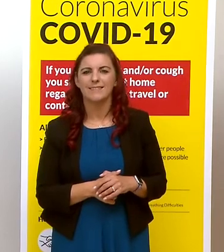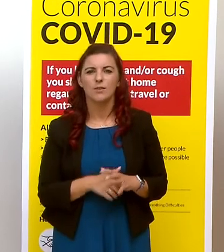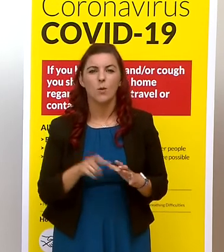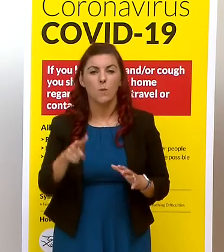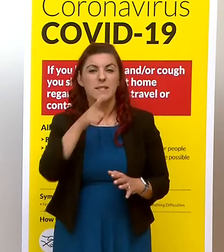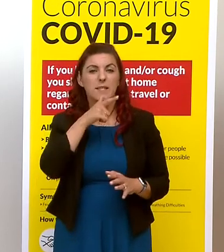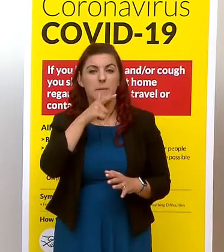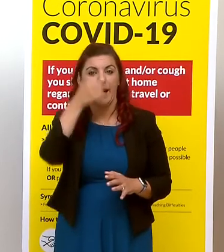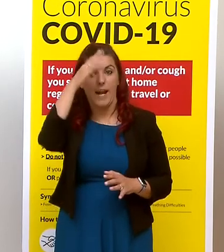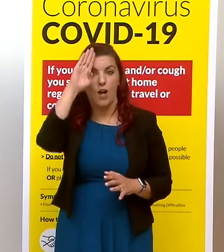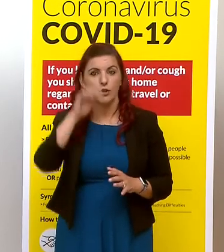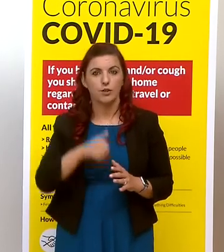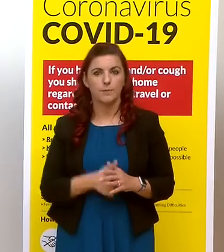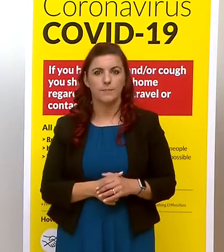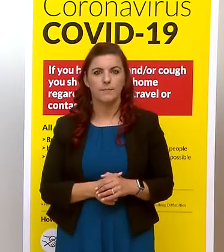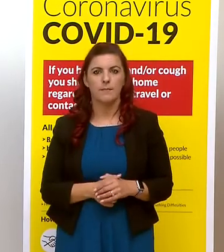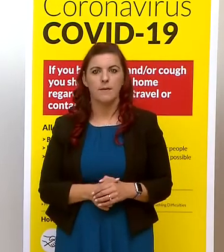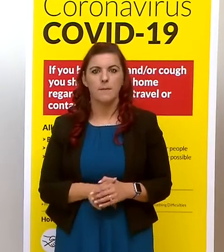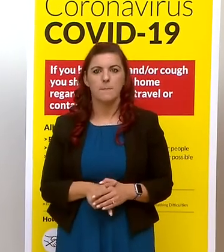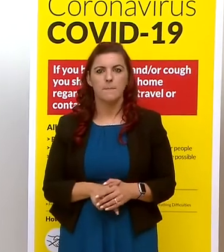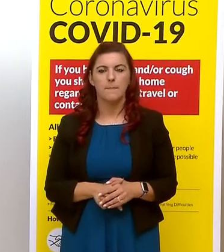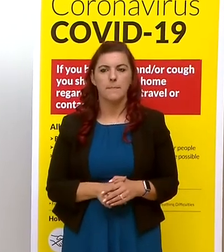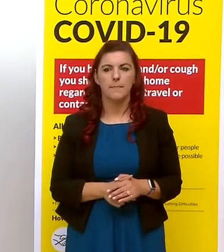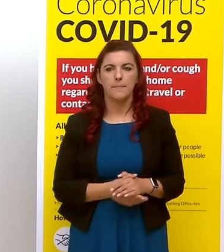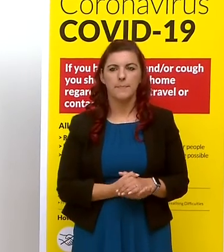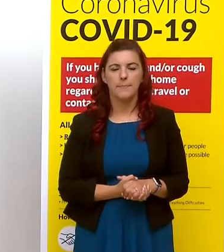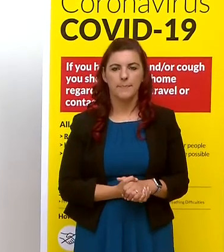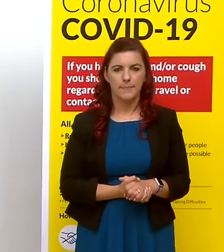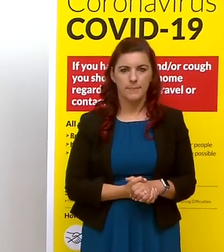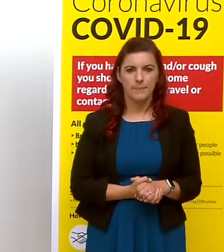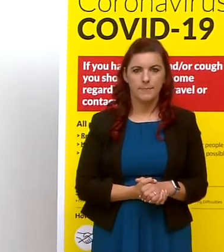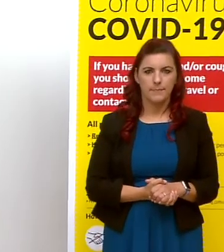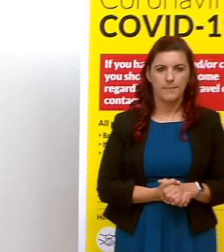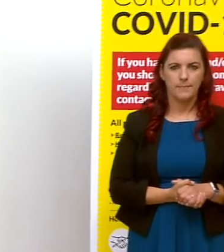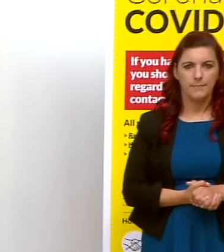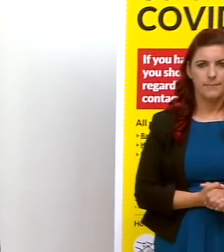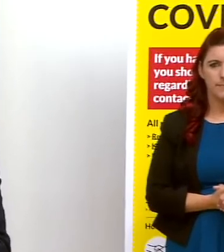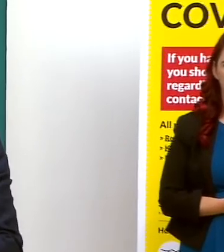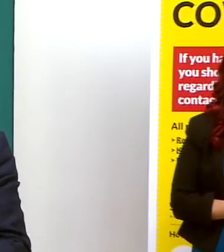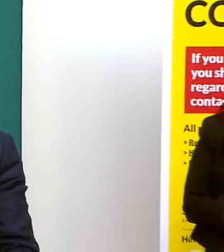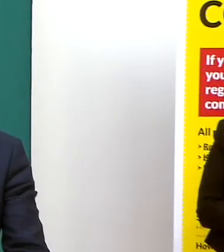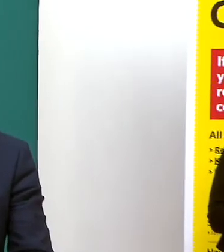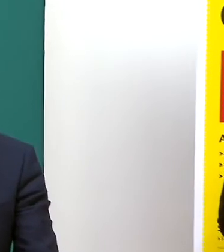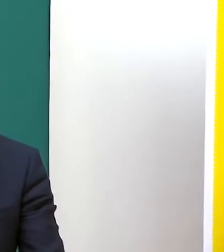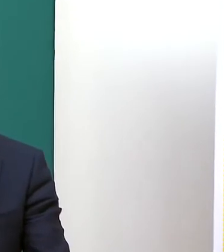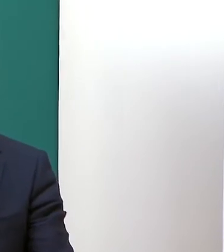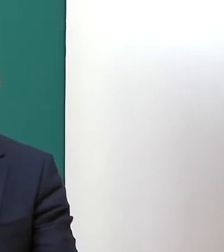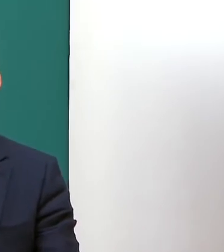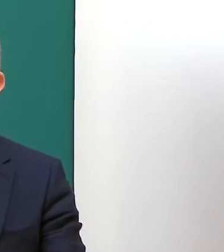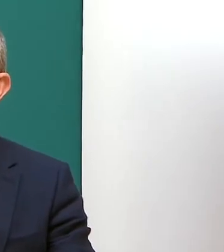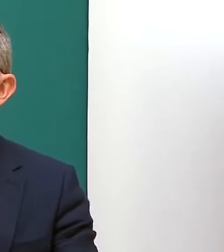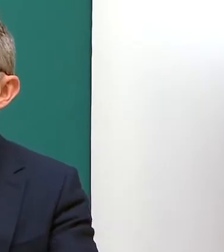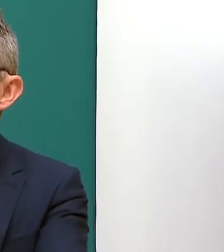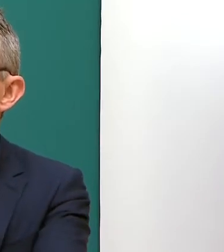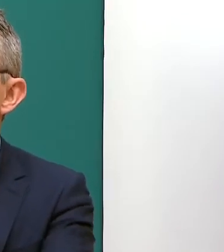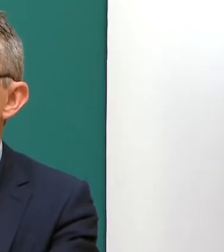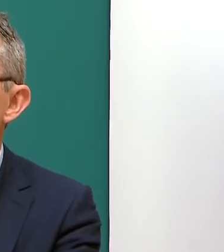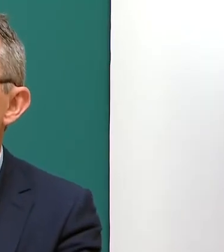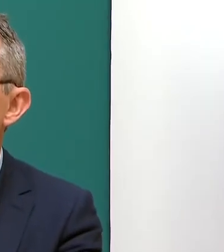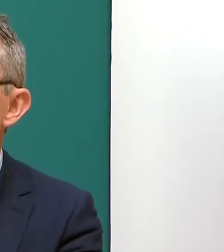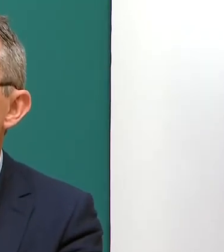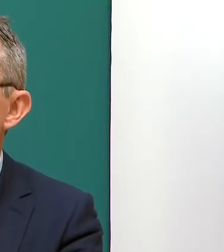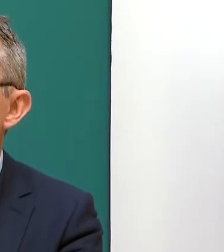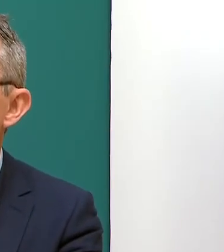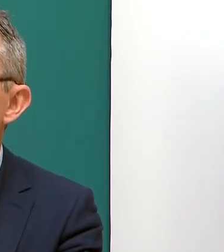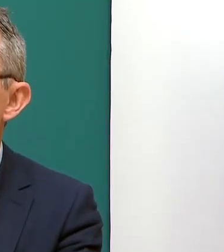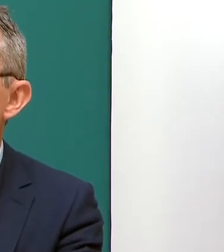Son Martin Beidir just an rudsin VRO got obviously a new an law more a tomagic sul gamor le ruddy of any osculta and tachtan hugging, but